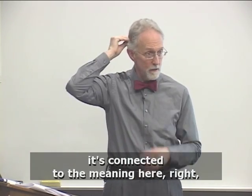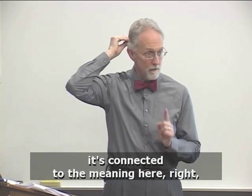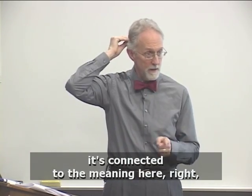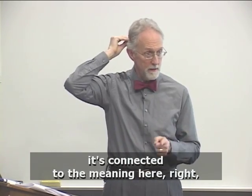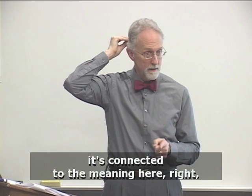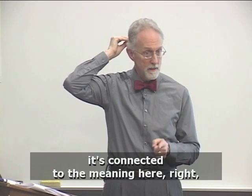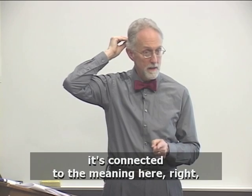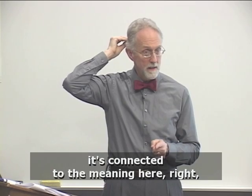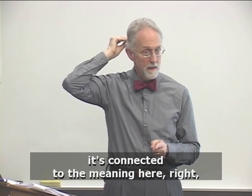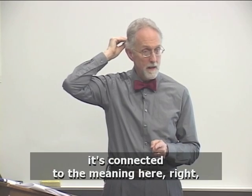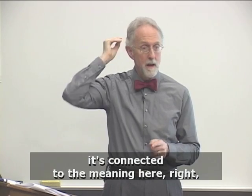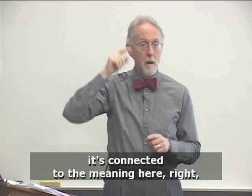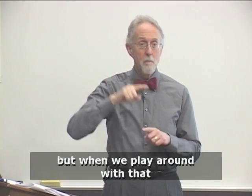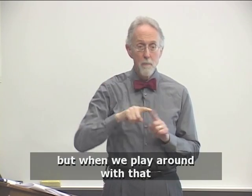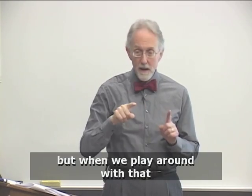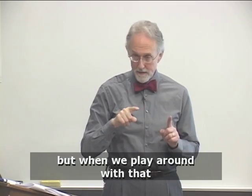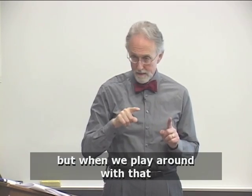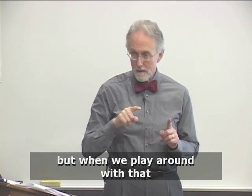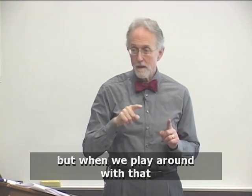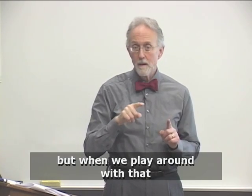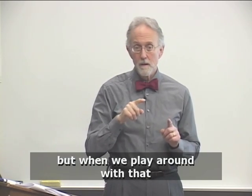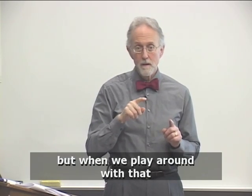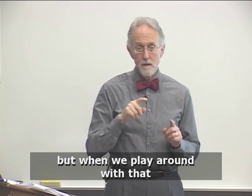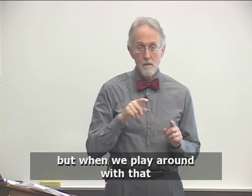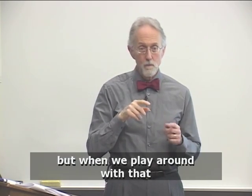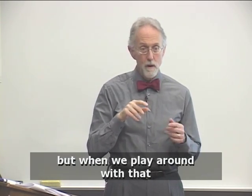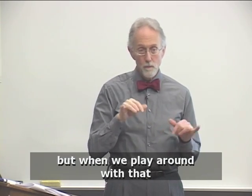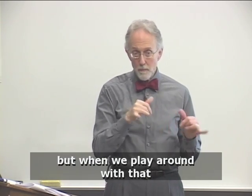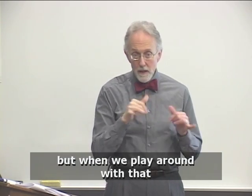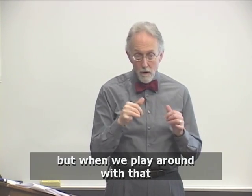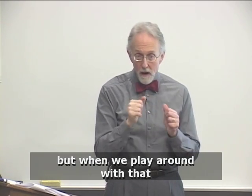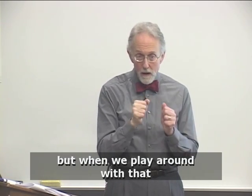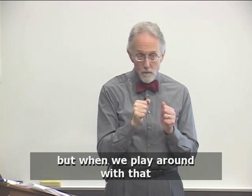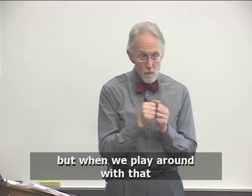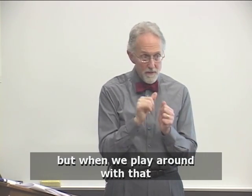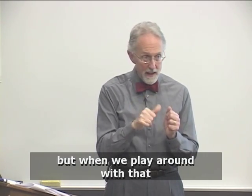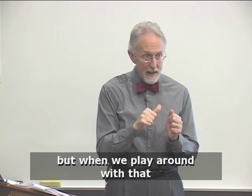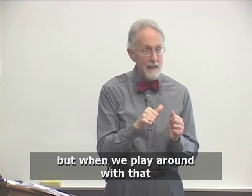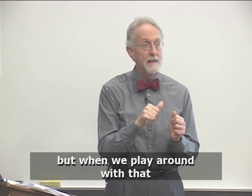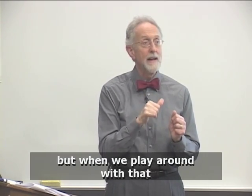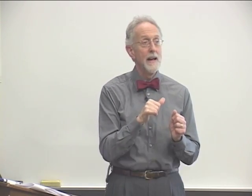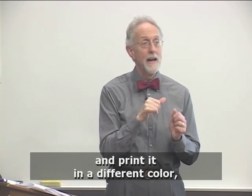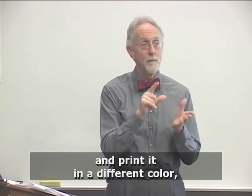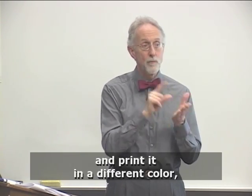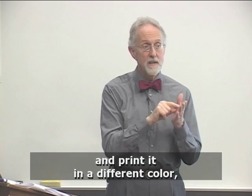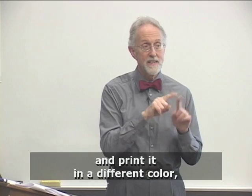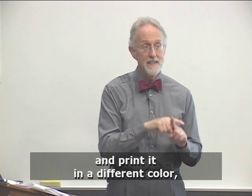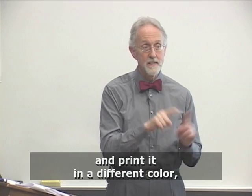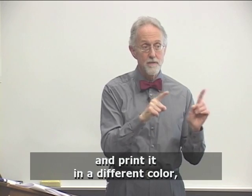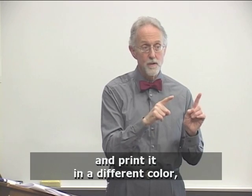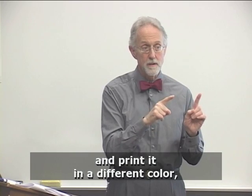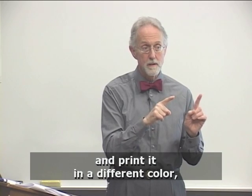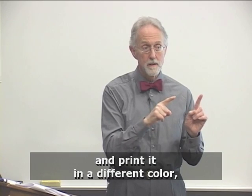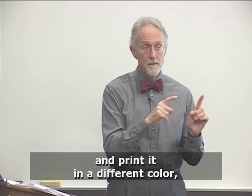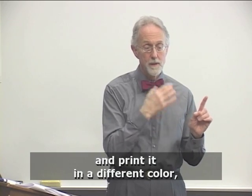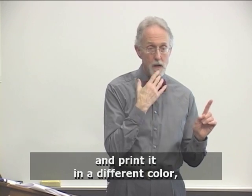right? But when we play around with that and print it in a different